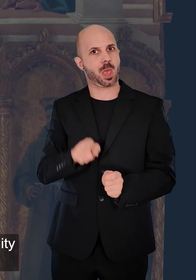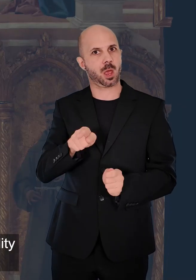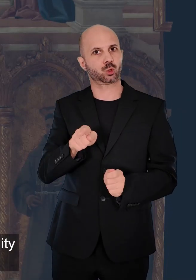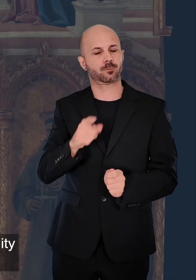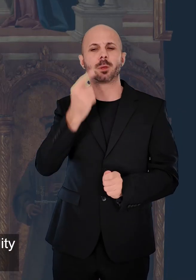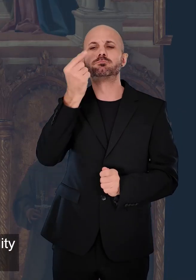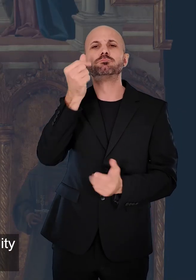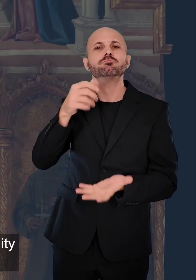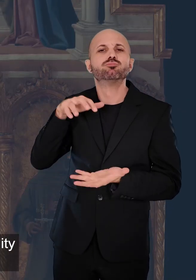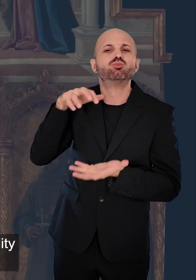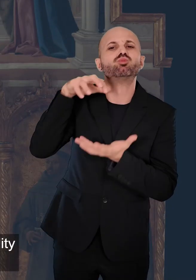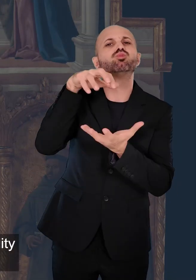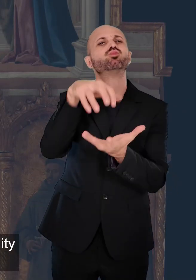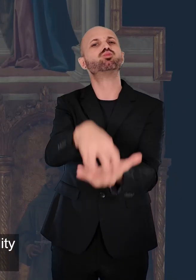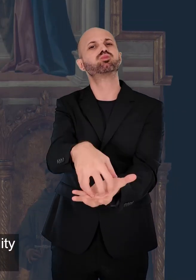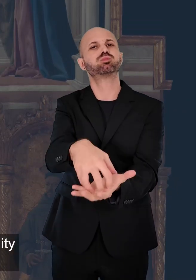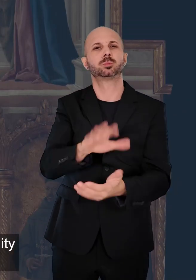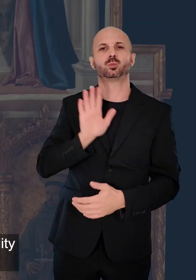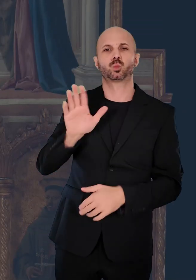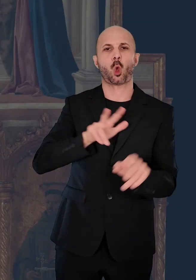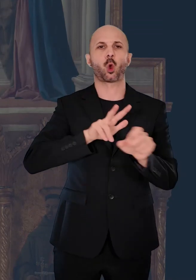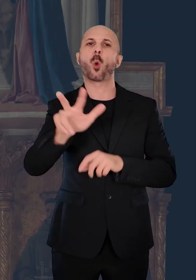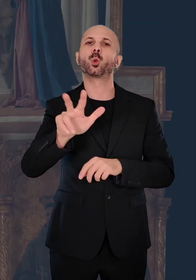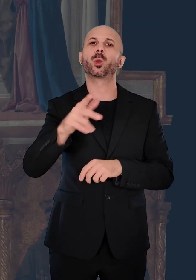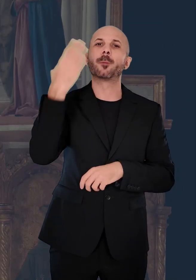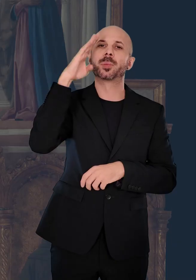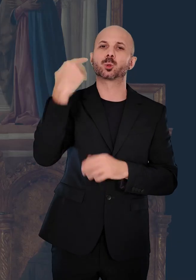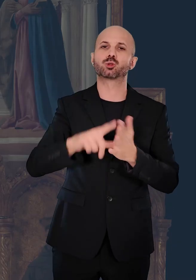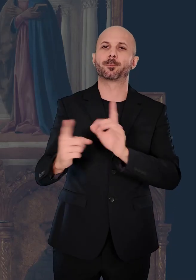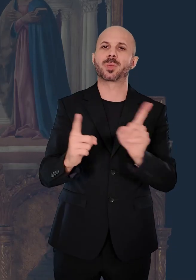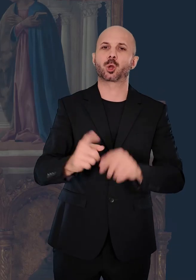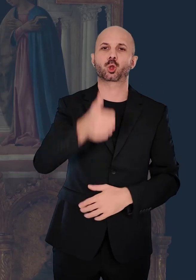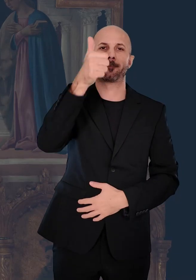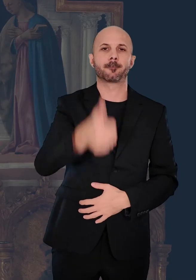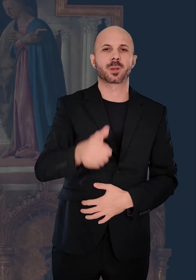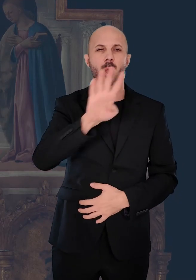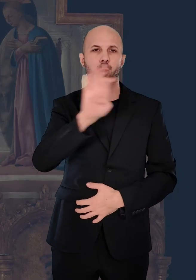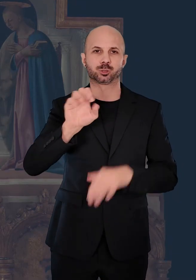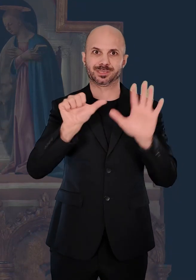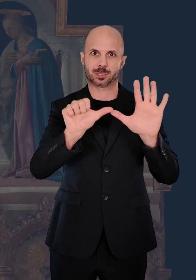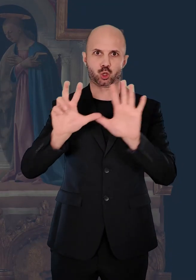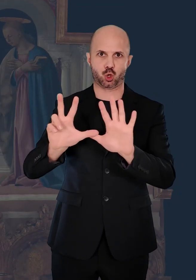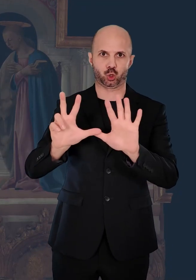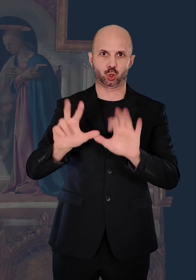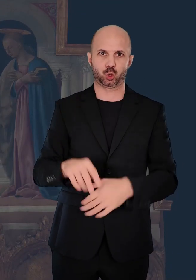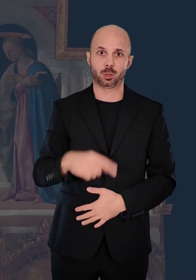with funding from the municipality, Comune, of Perugia in 1468.